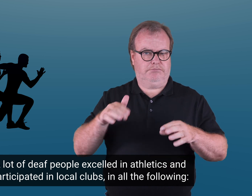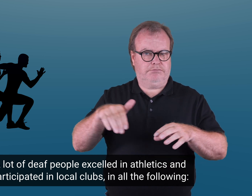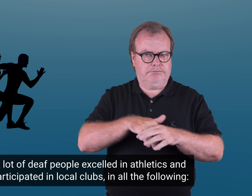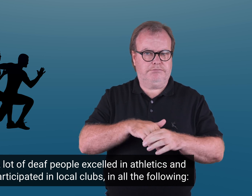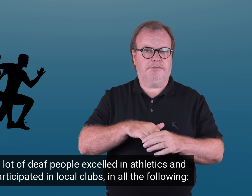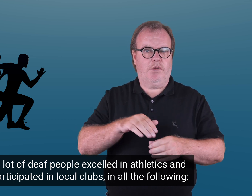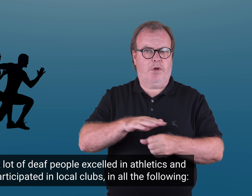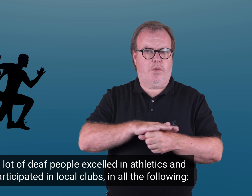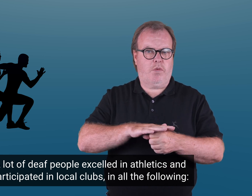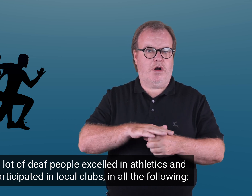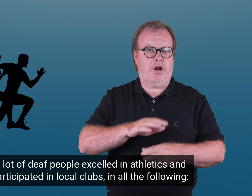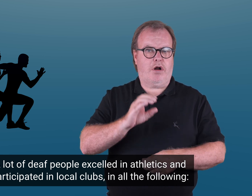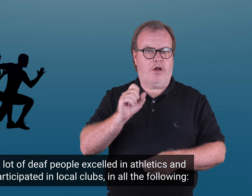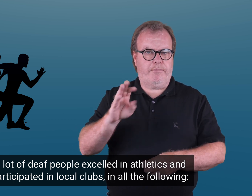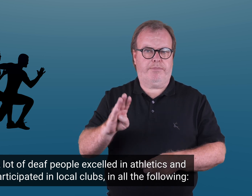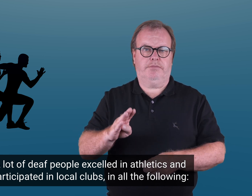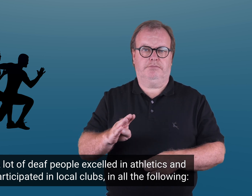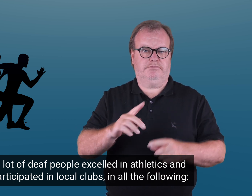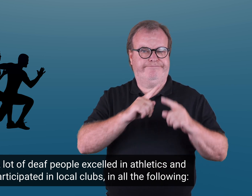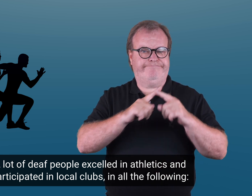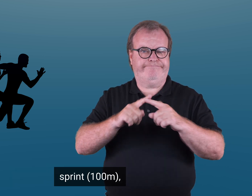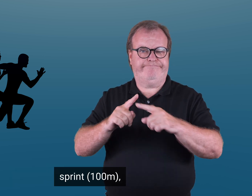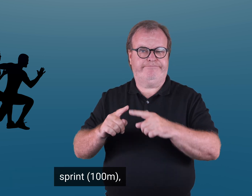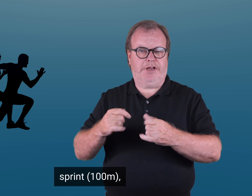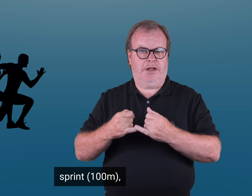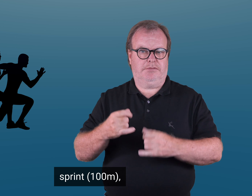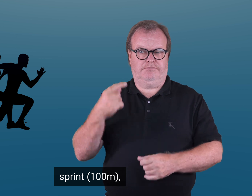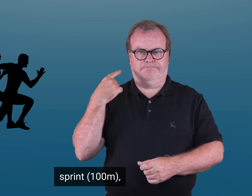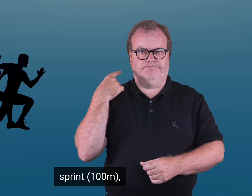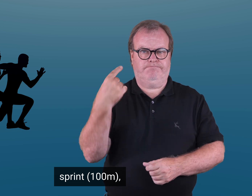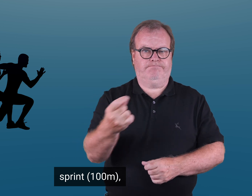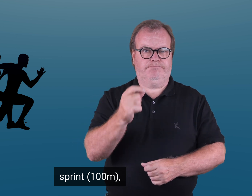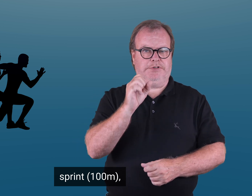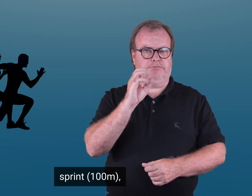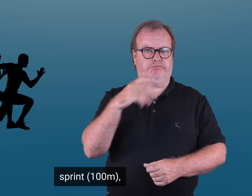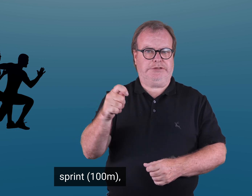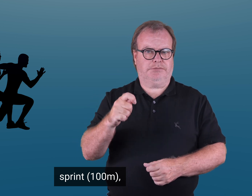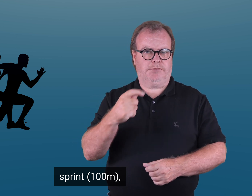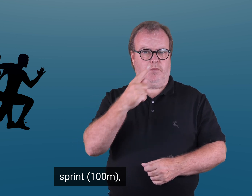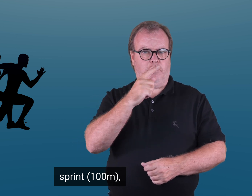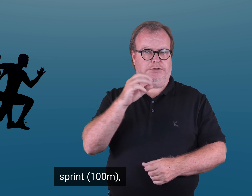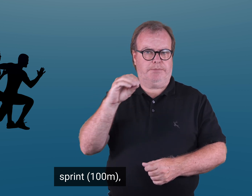and participated in local clubs in the following: sprint, to be 100 metres,